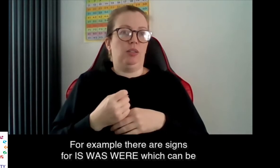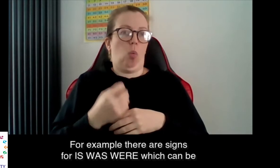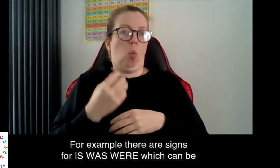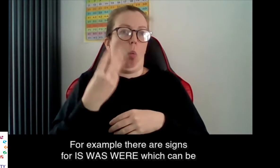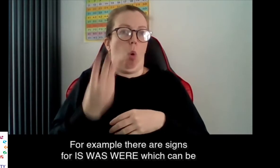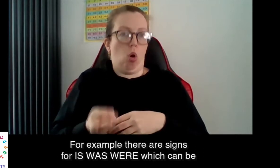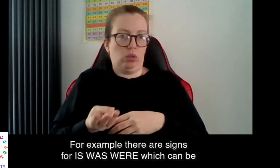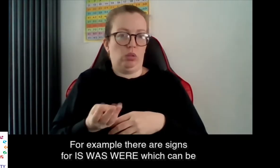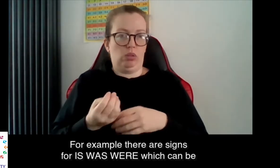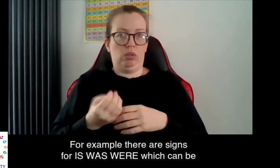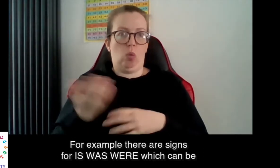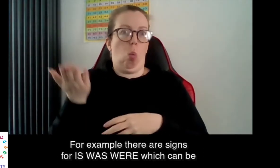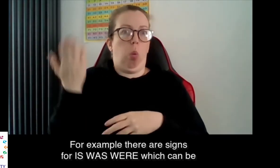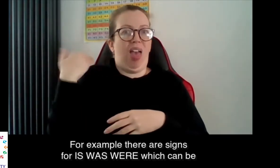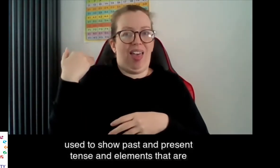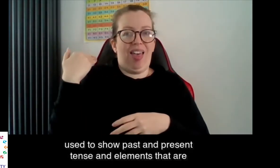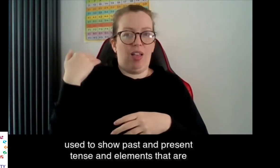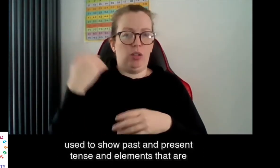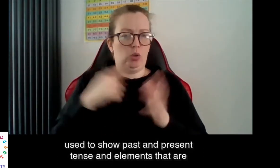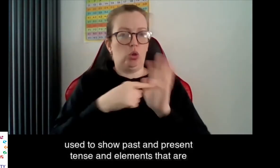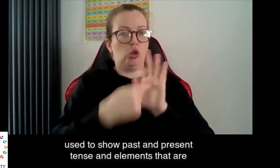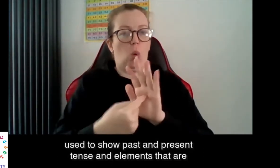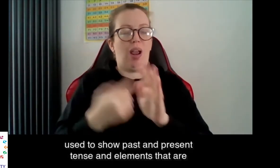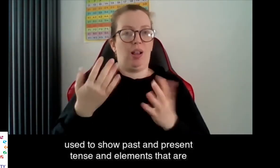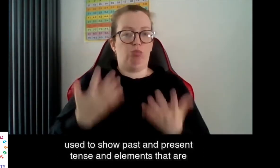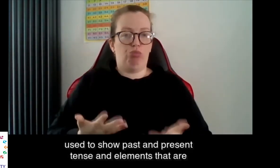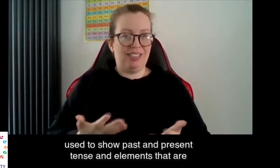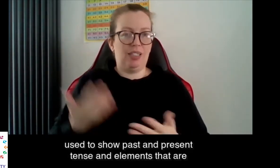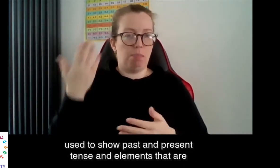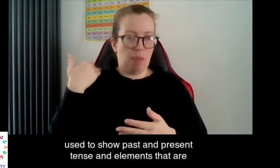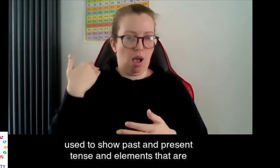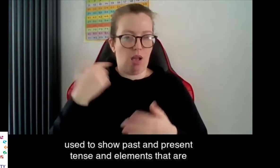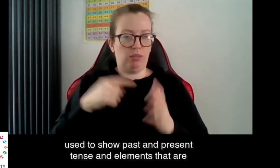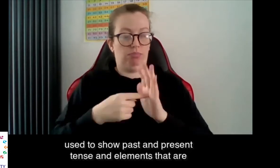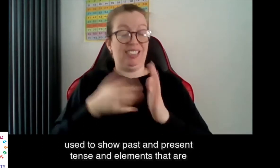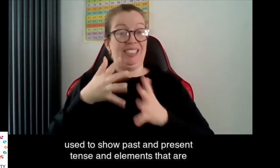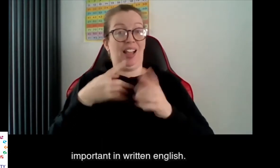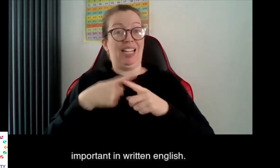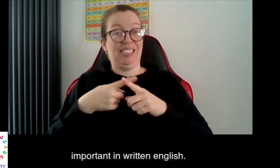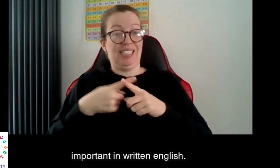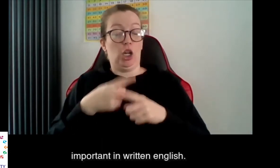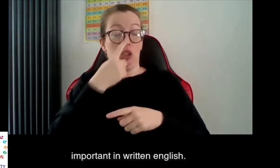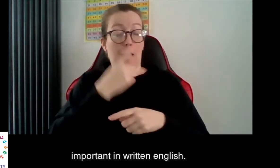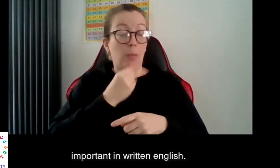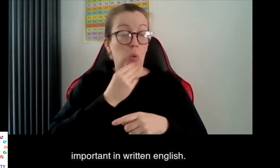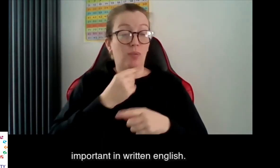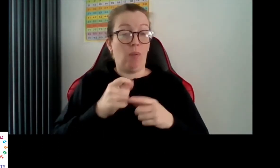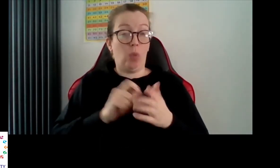were, which can be used to show past and present tense and elements that are important in written English.